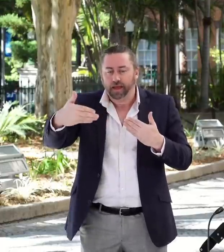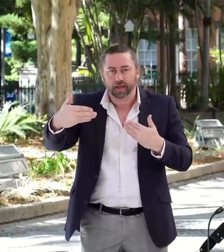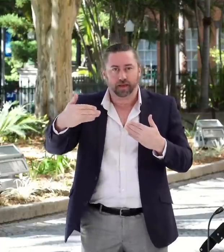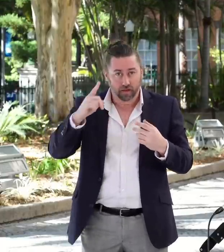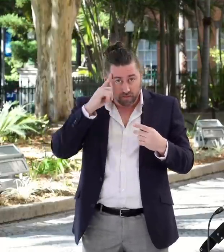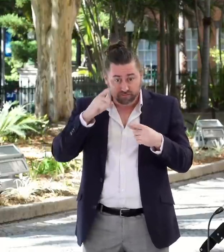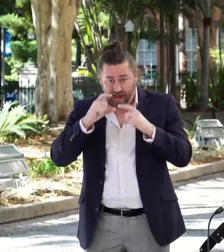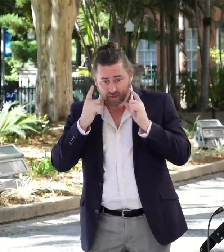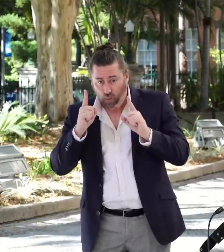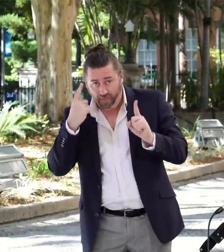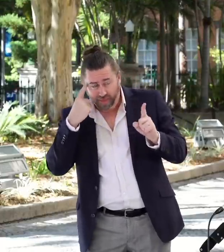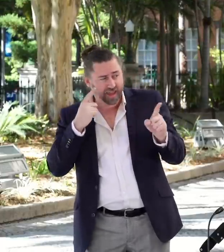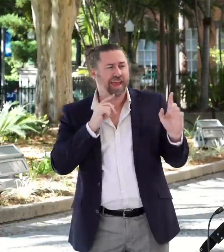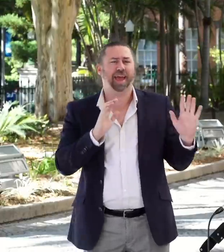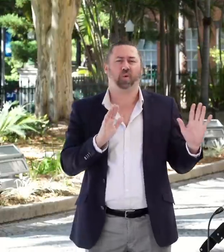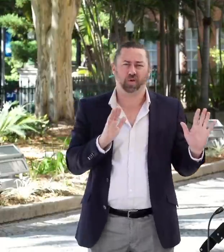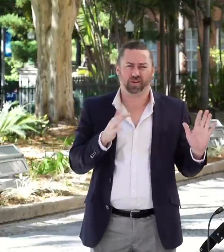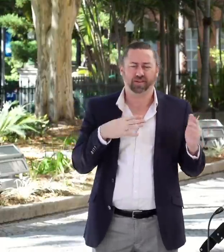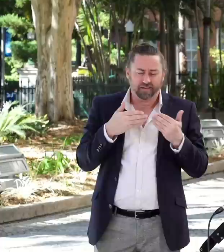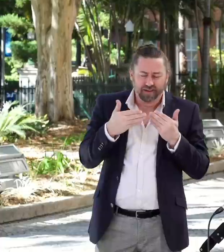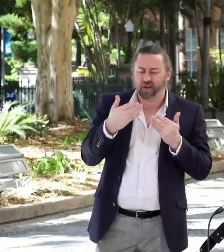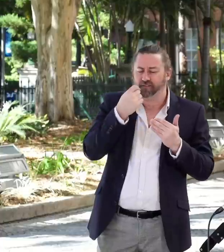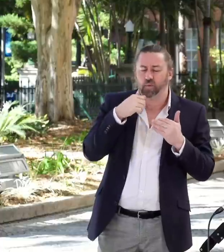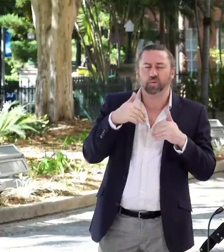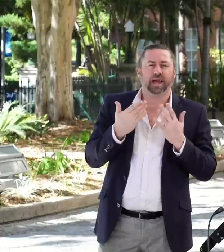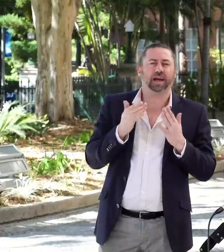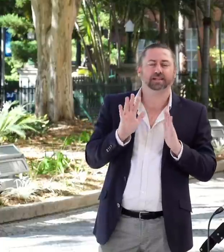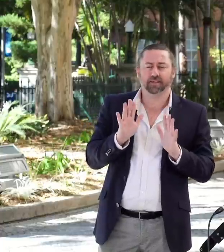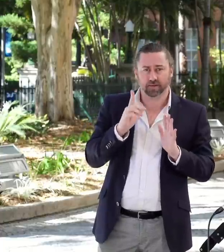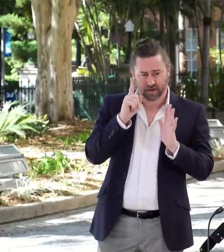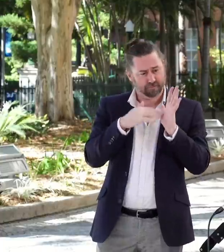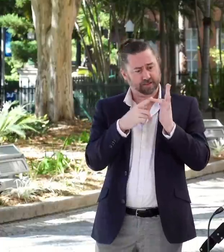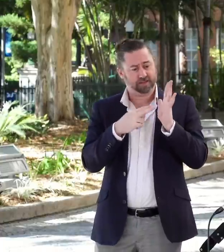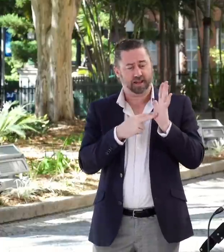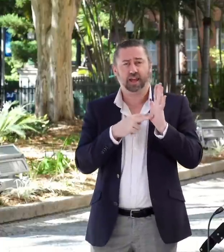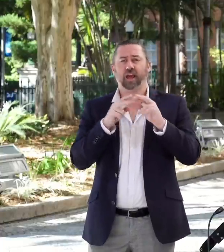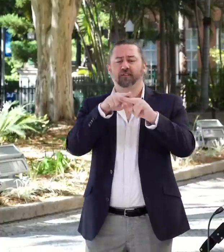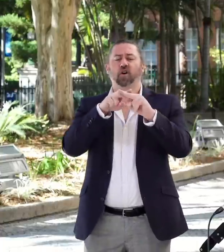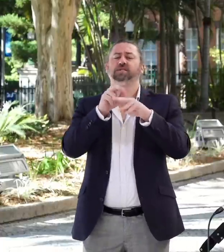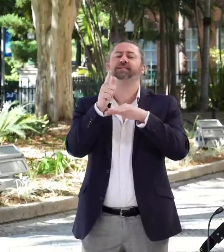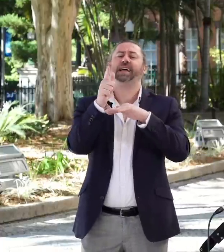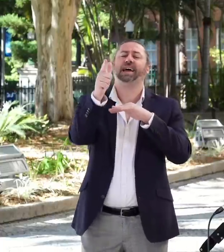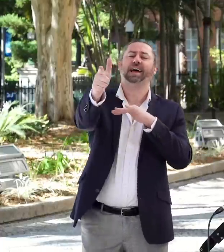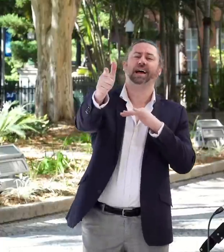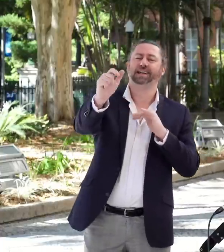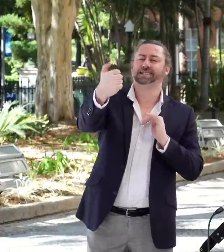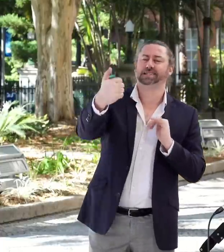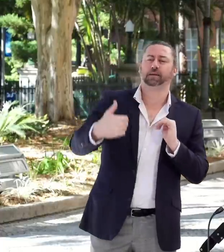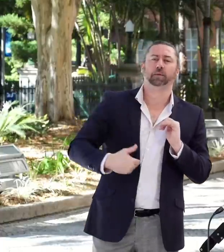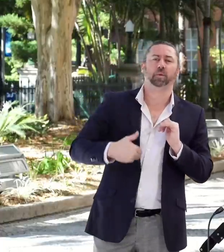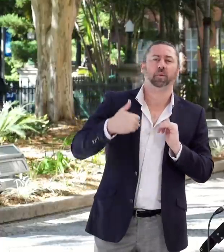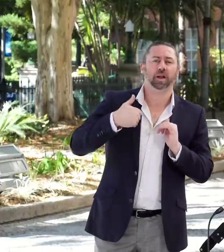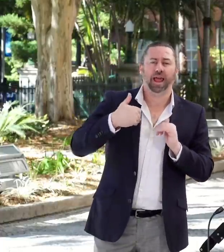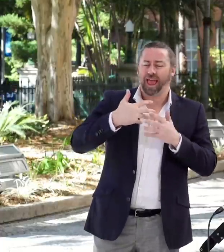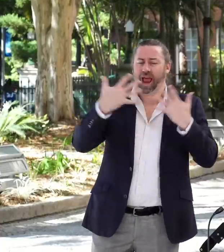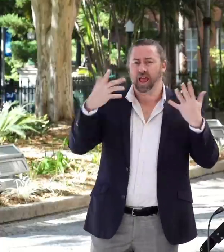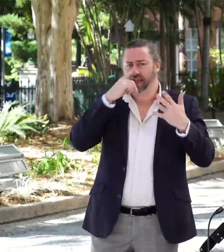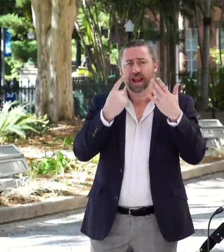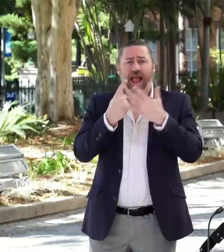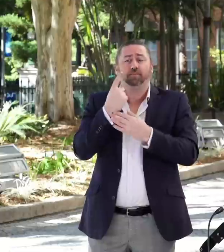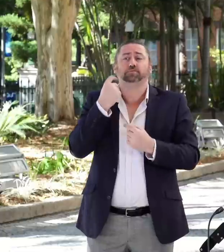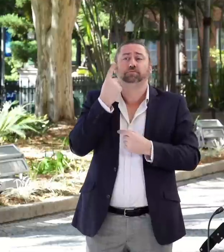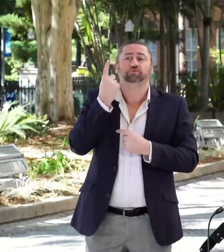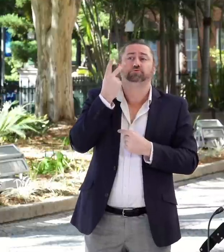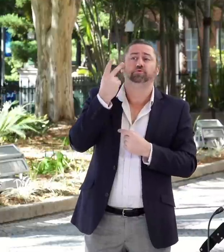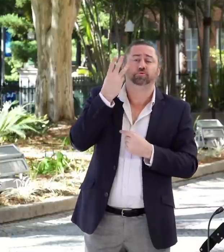Let me see how we go over the next few days. As I said, today's Monday. Friday, 6 a.m. is when we'll have a change